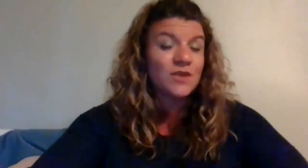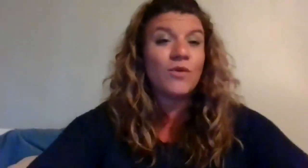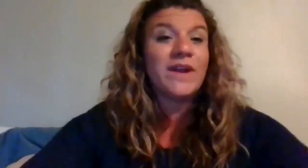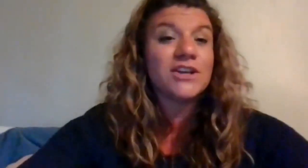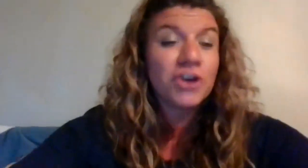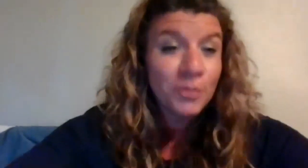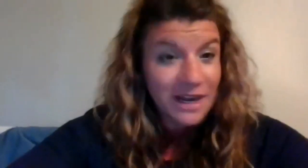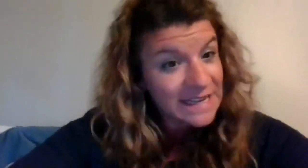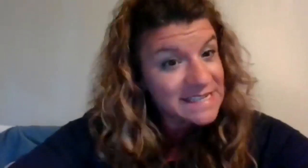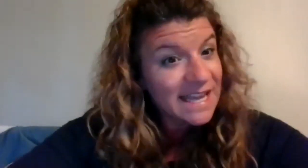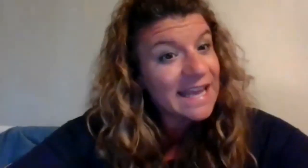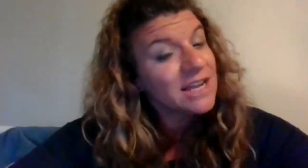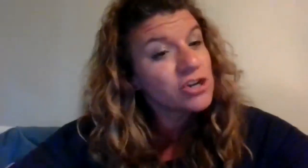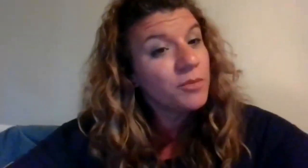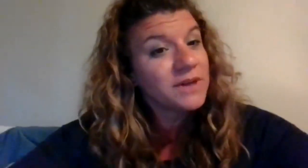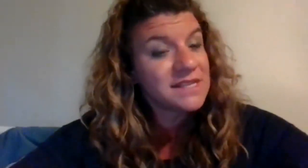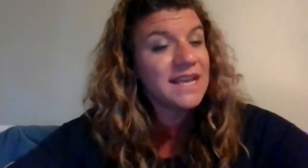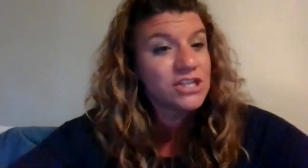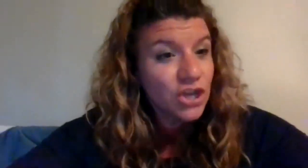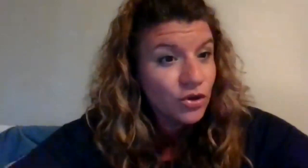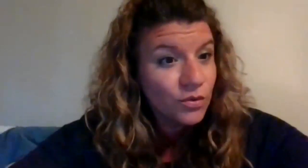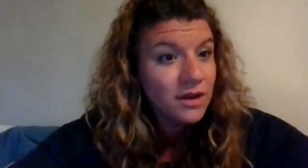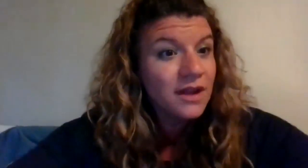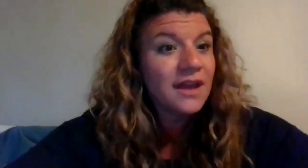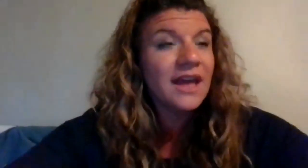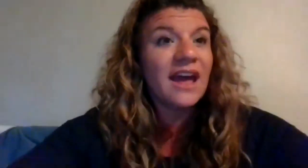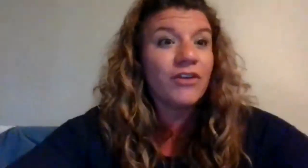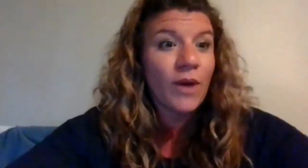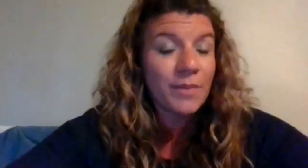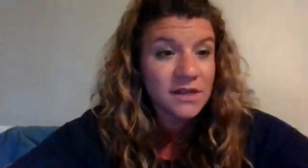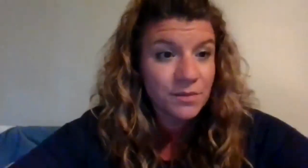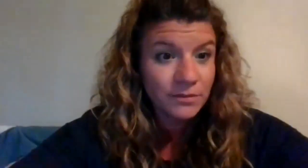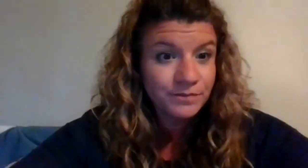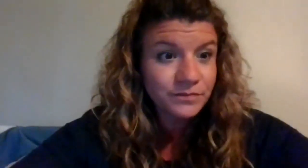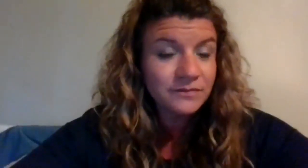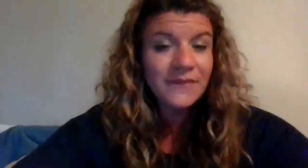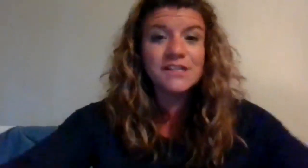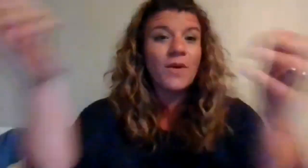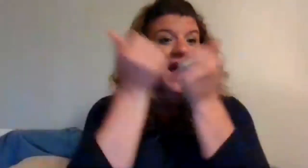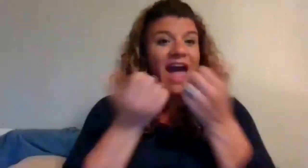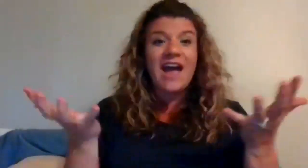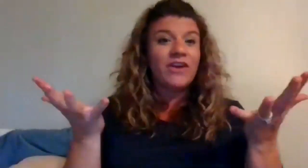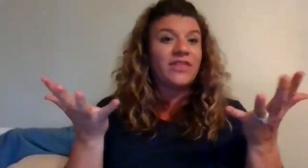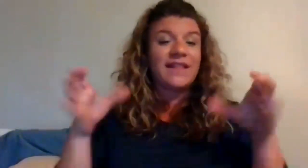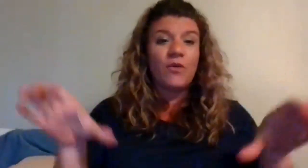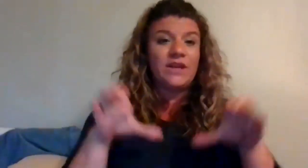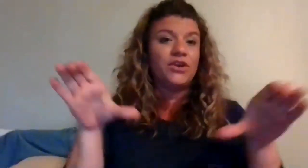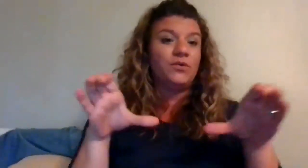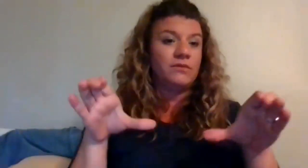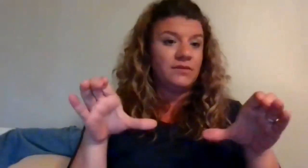when we interpret it, it interprets into in every way possible. So in everything that we do is